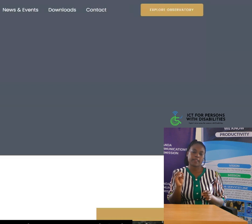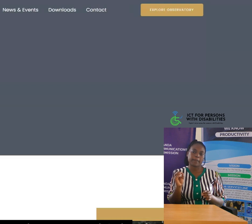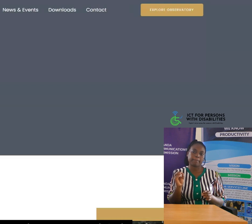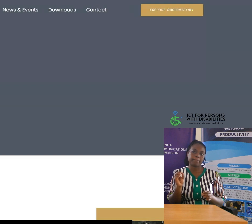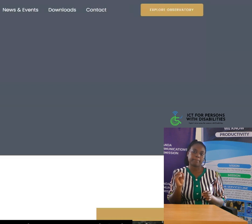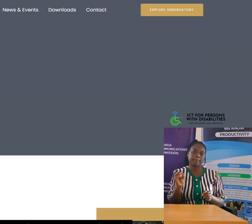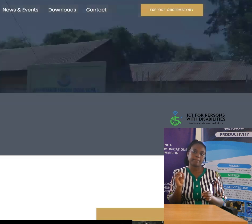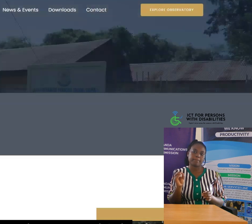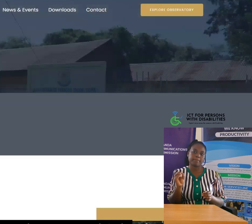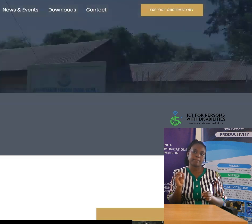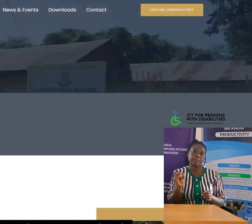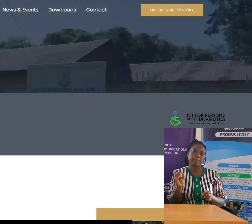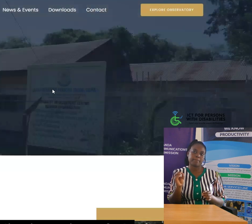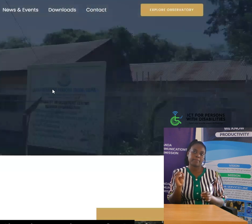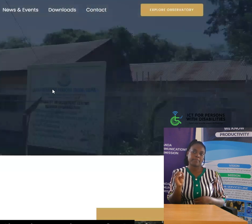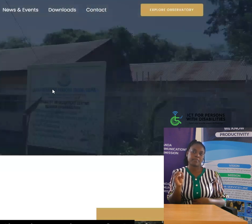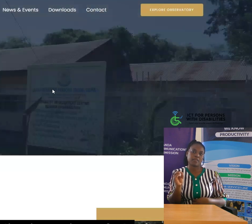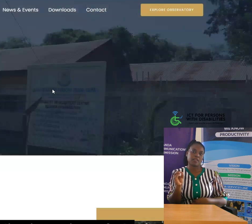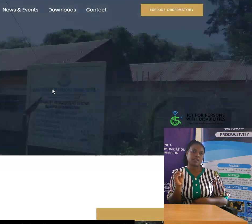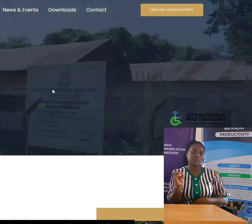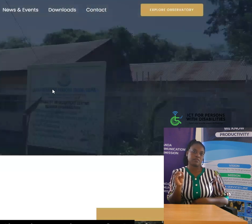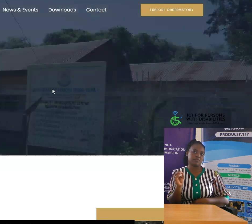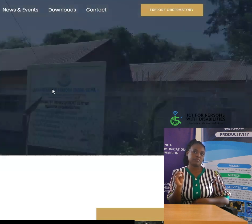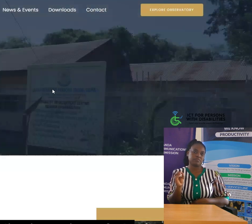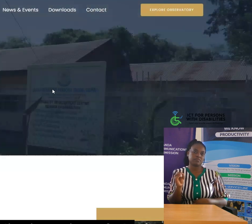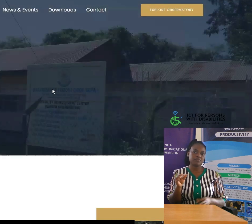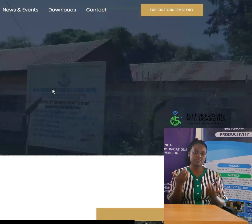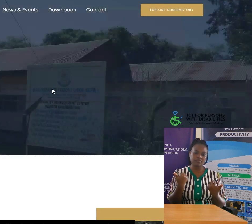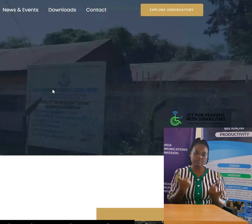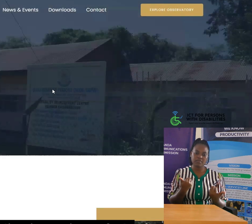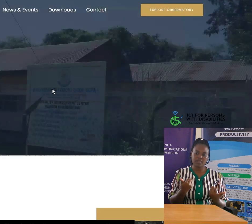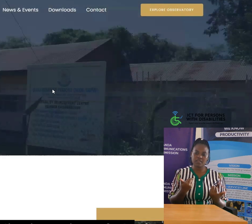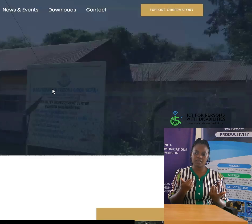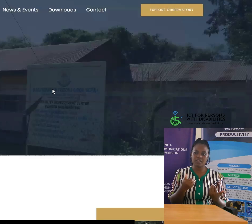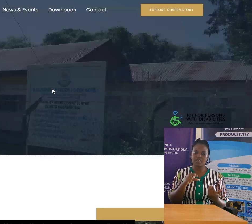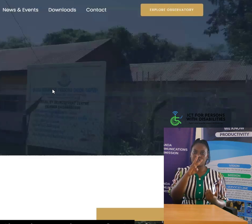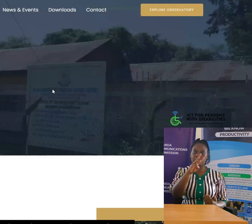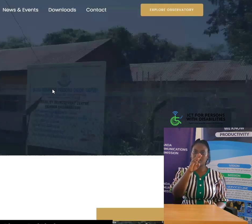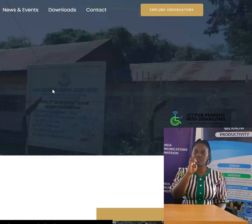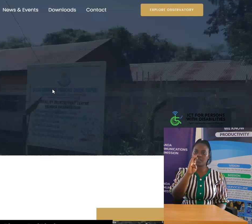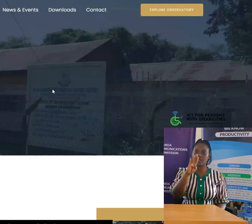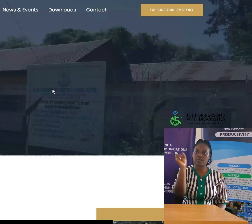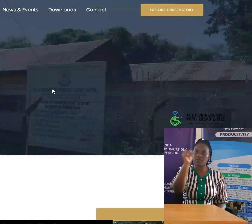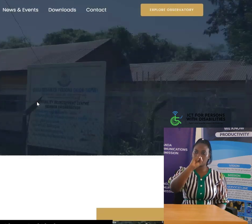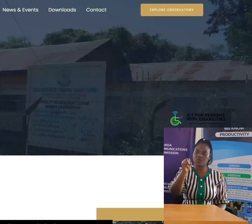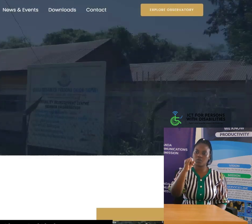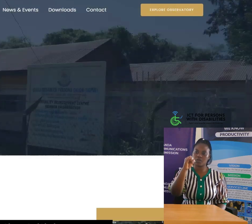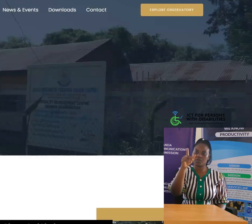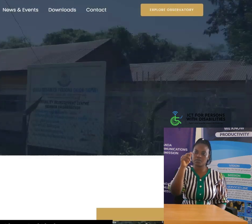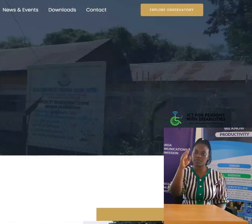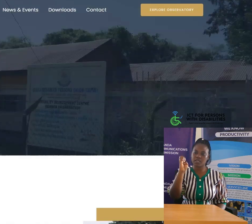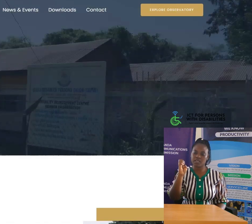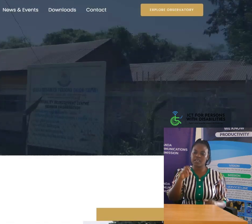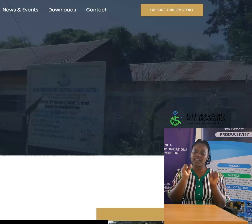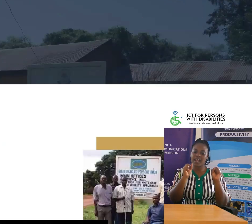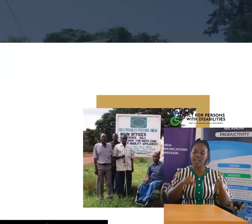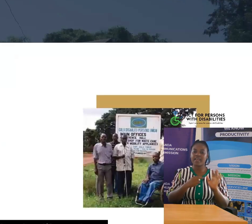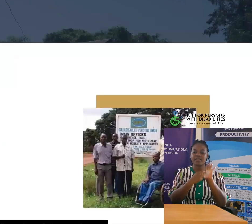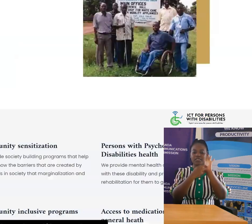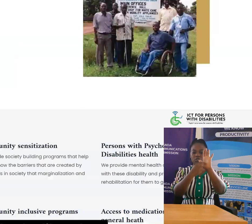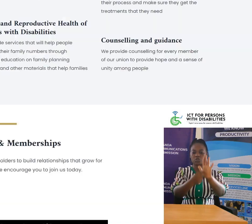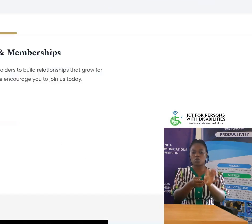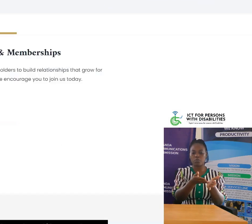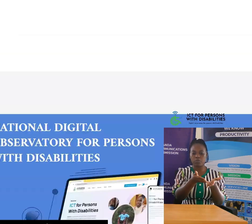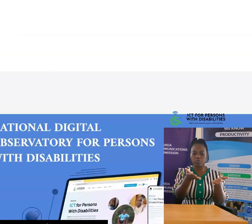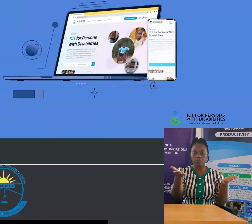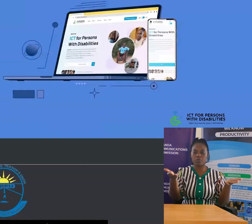of course, to interact with it. So this is for the District Union of Persons with Disabilities, Gulu. This is